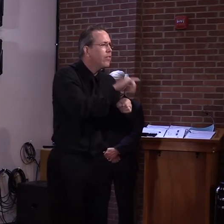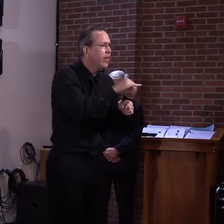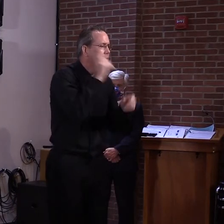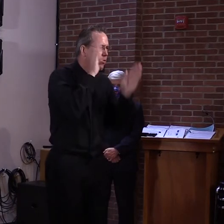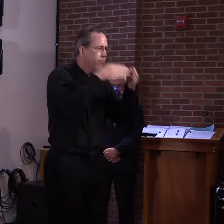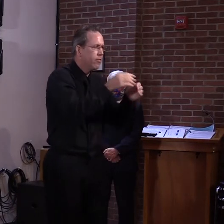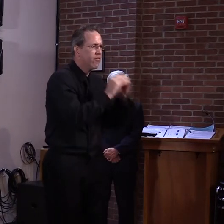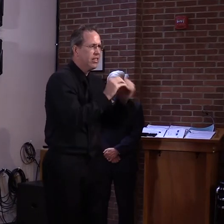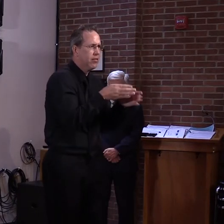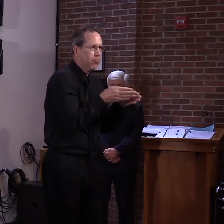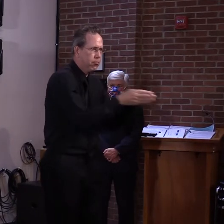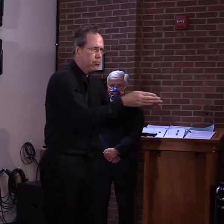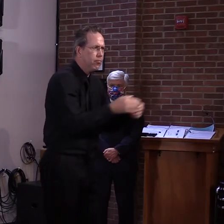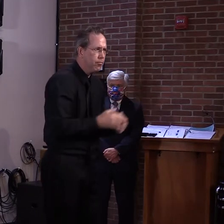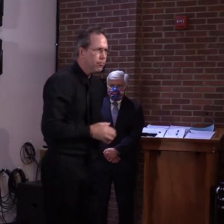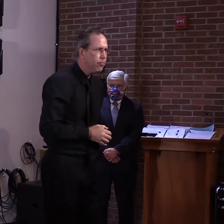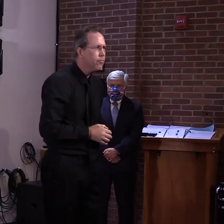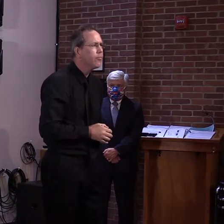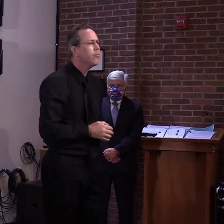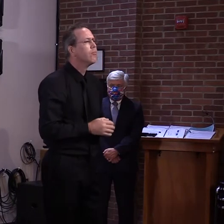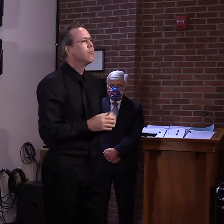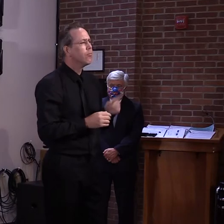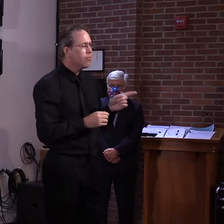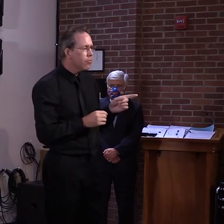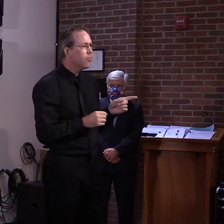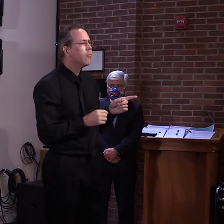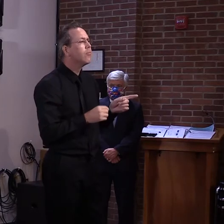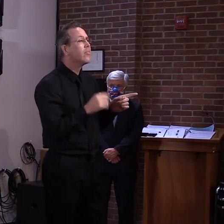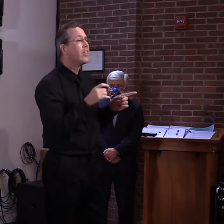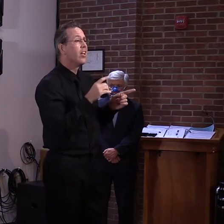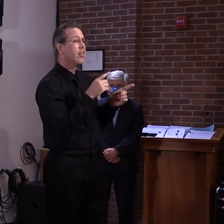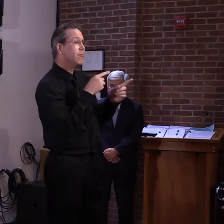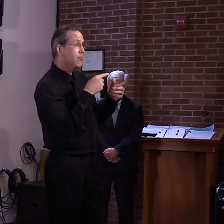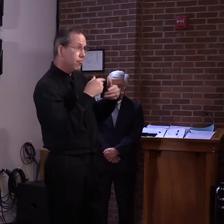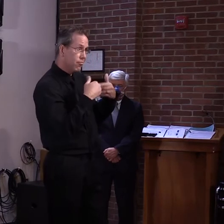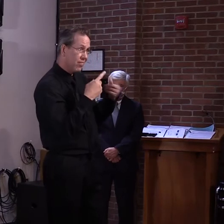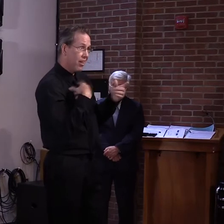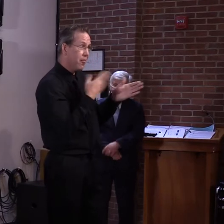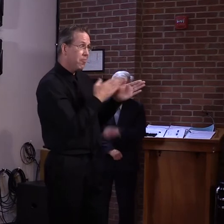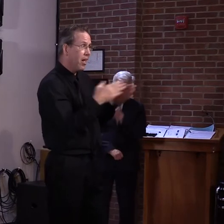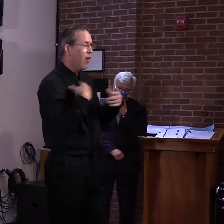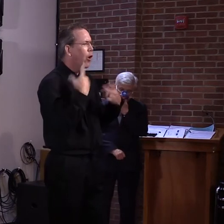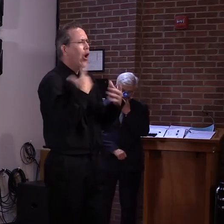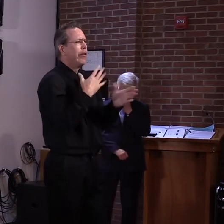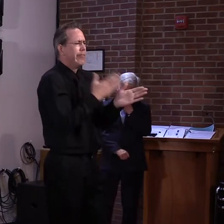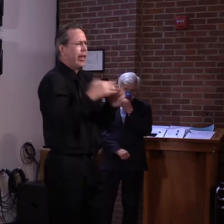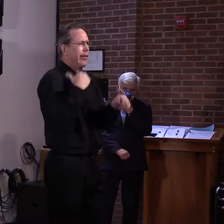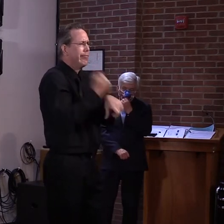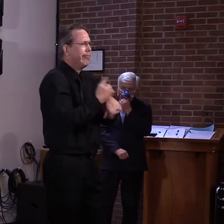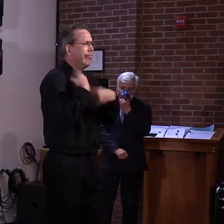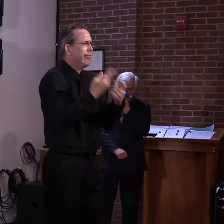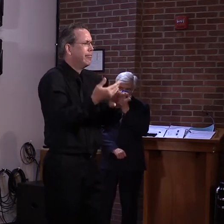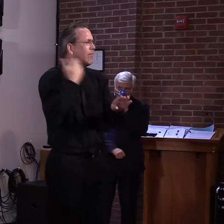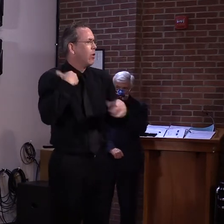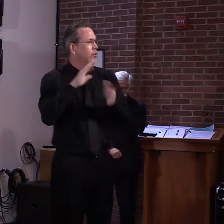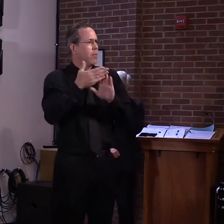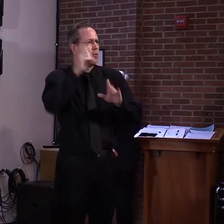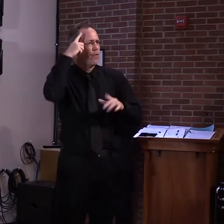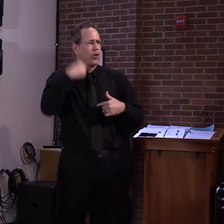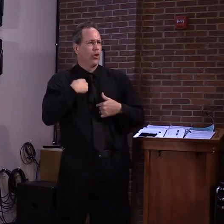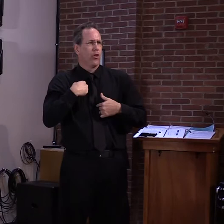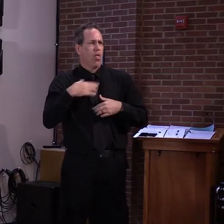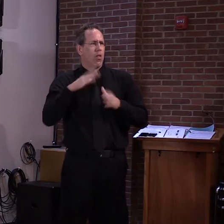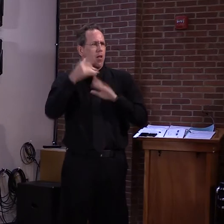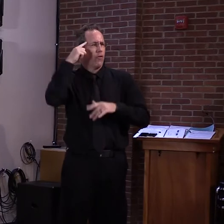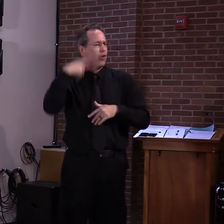together before I took office, but we had to fulfill that in order to satisfy